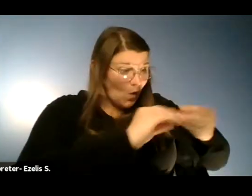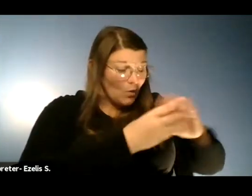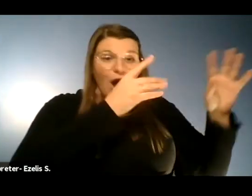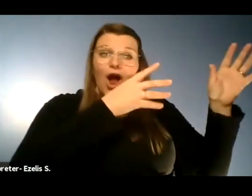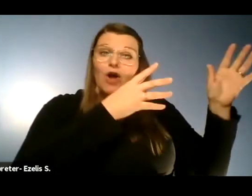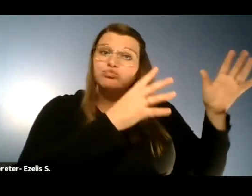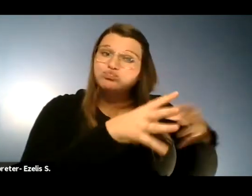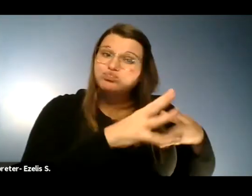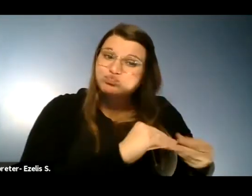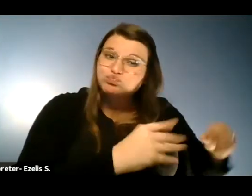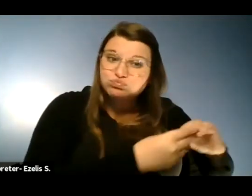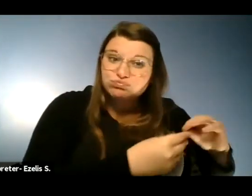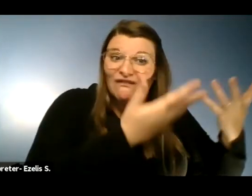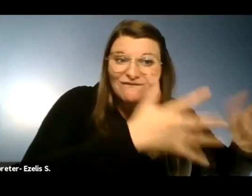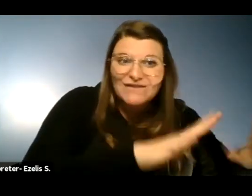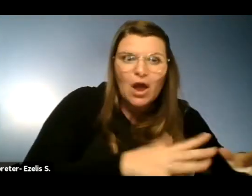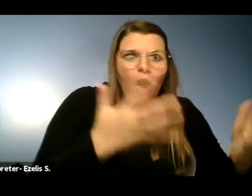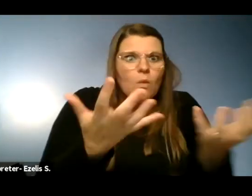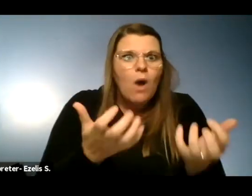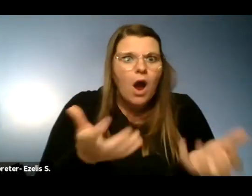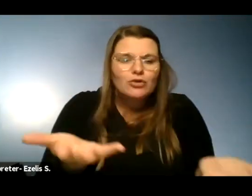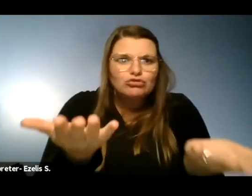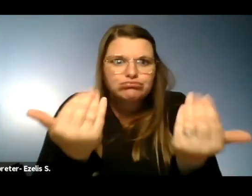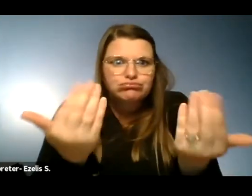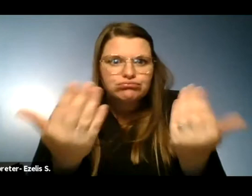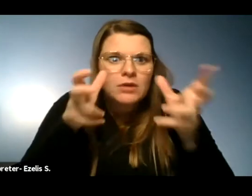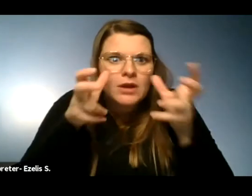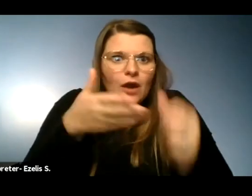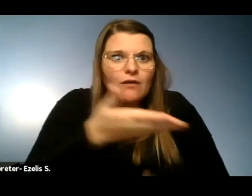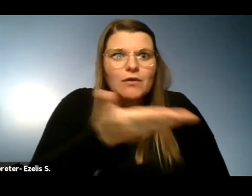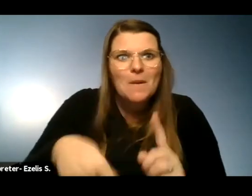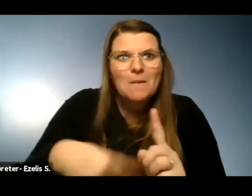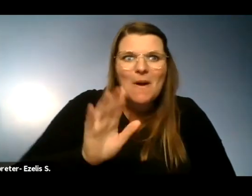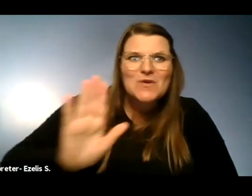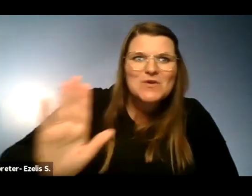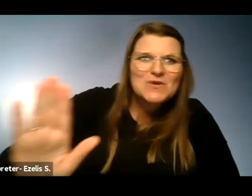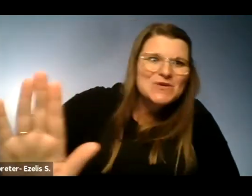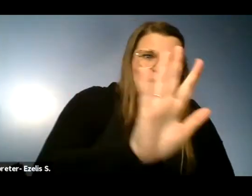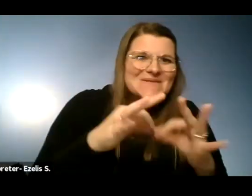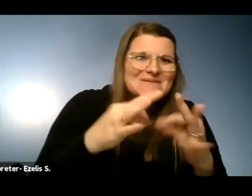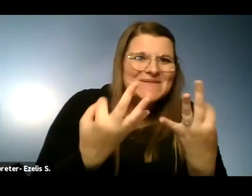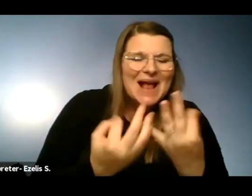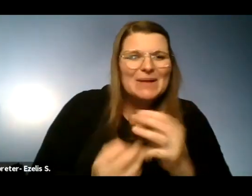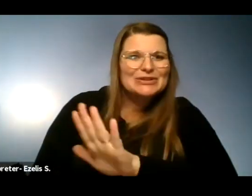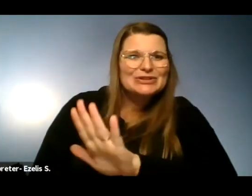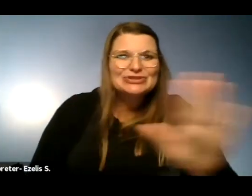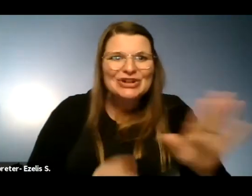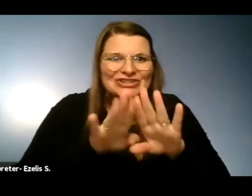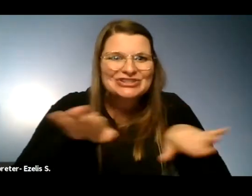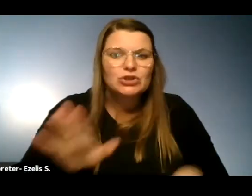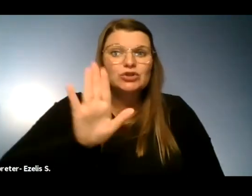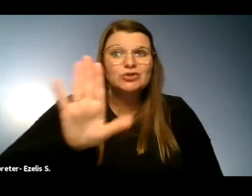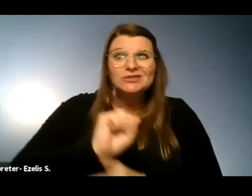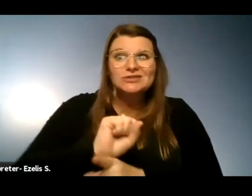to hear from folks about your families and your children and situations you might